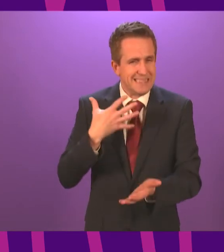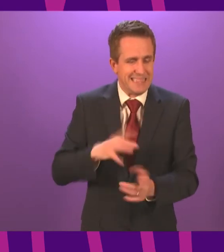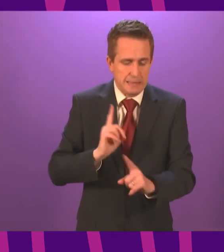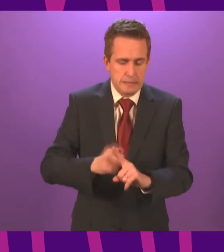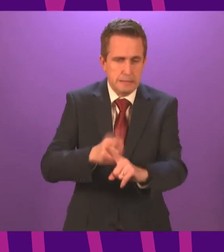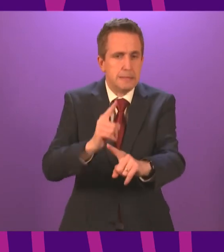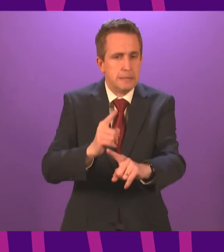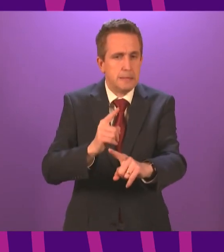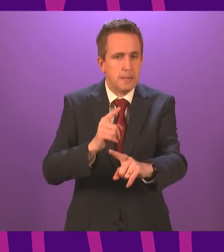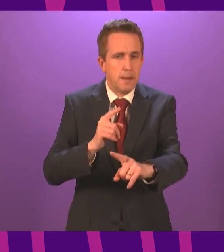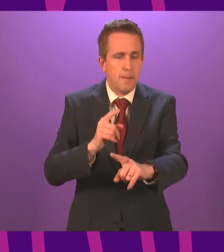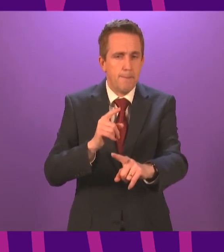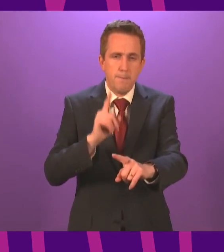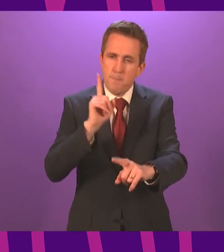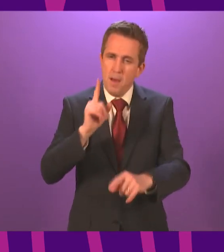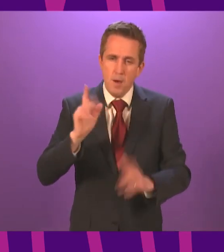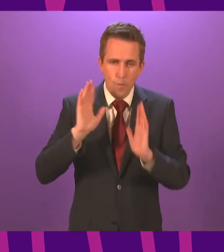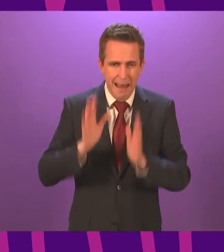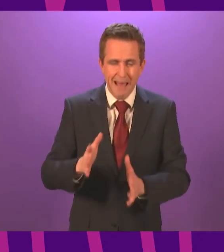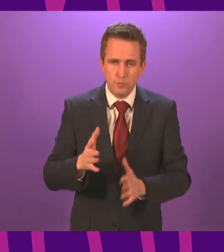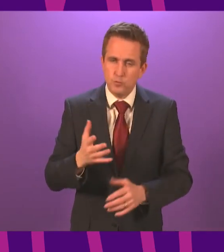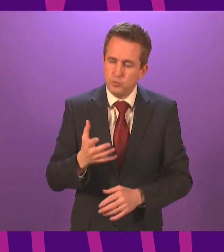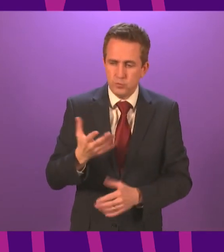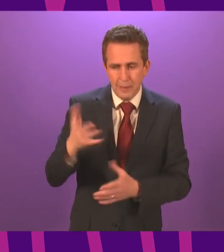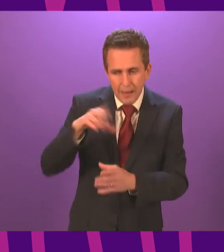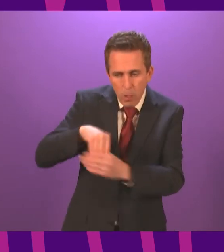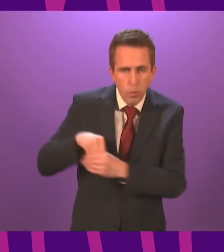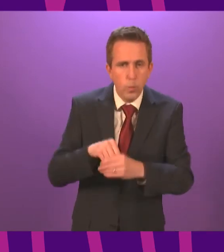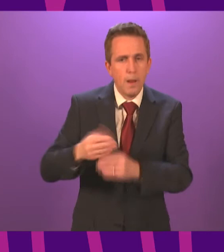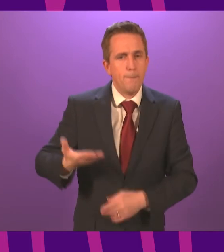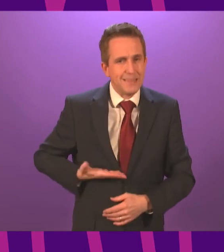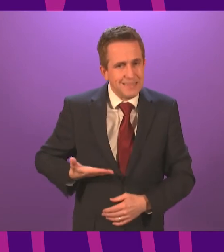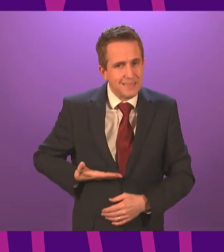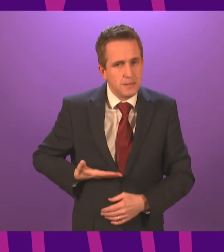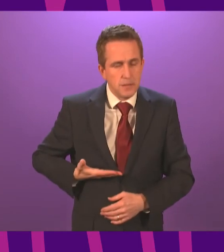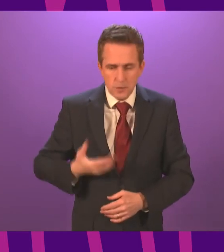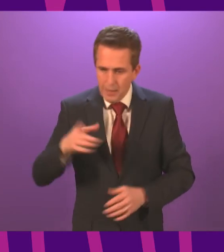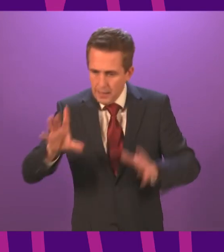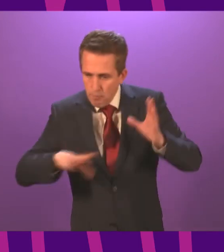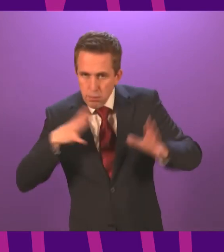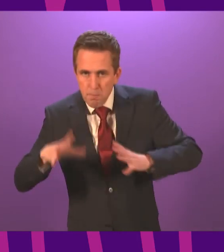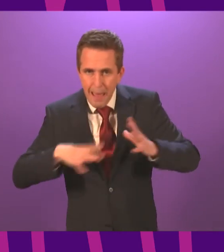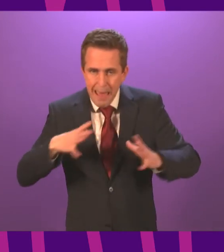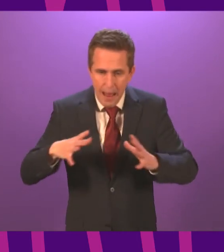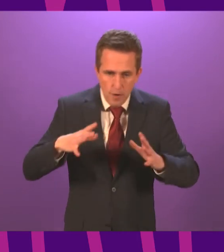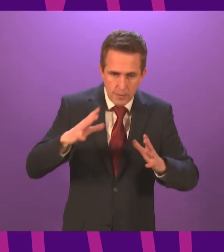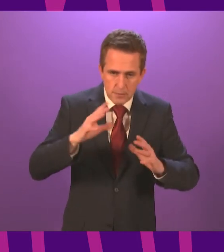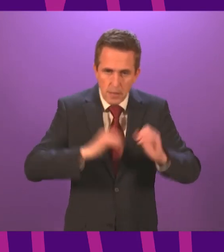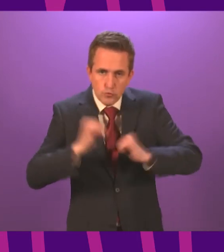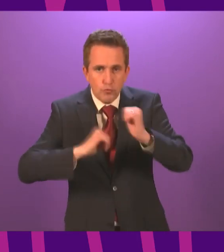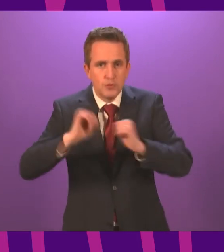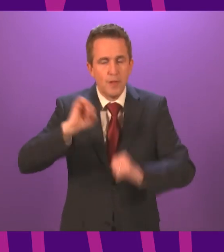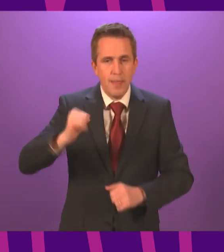not be taken in a vacuum. Businesses need more time to adapt, especially as many are already running